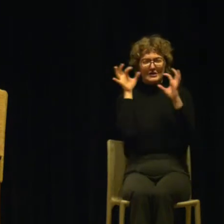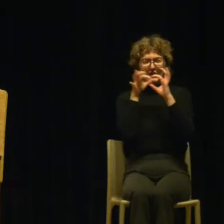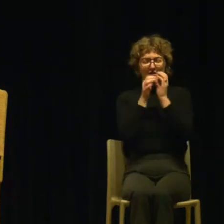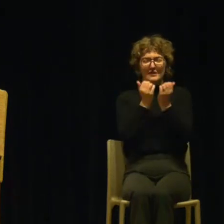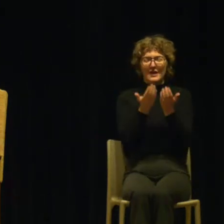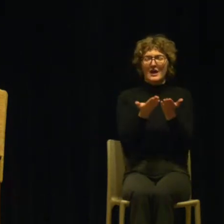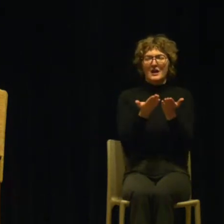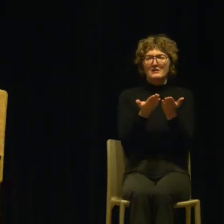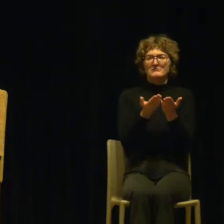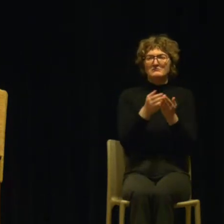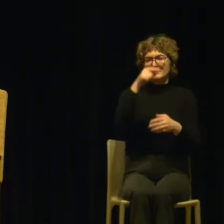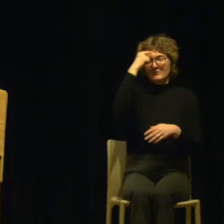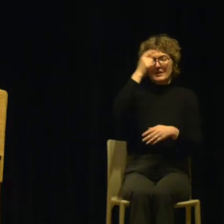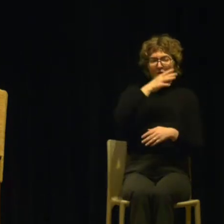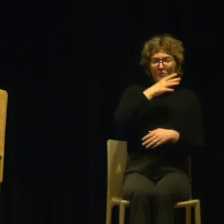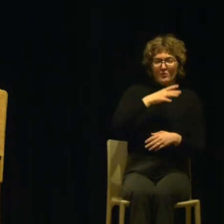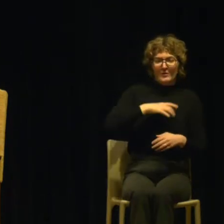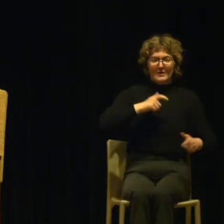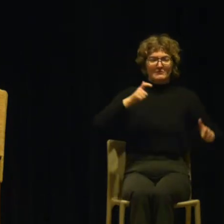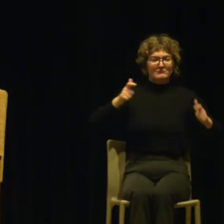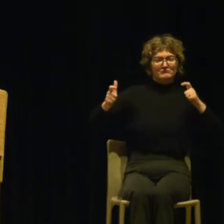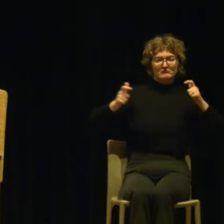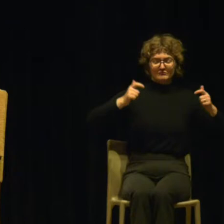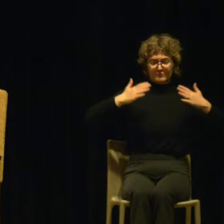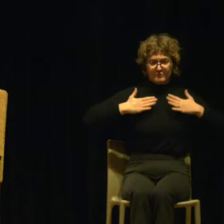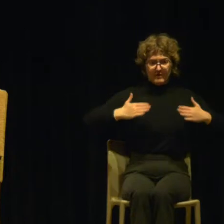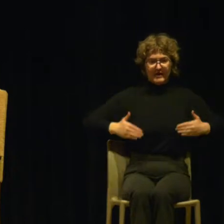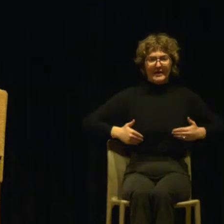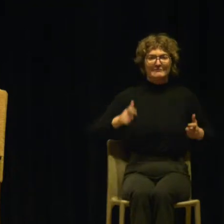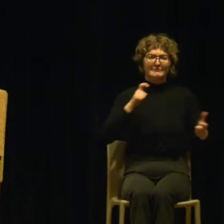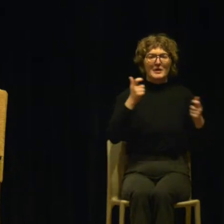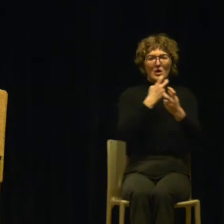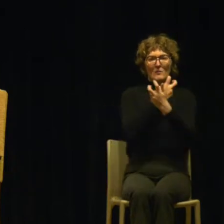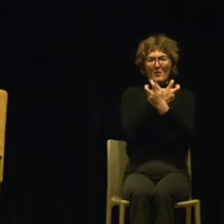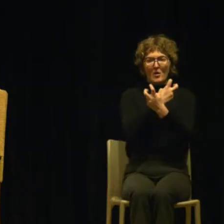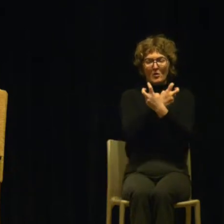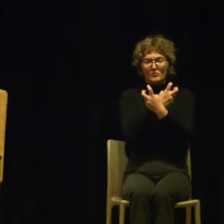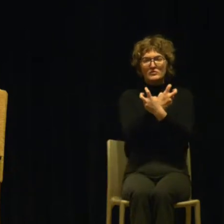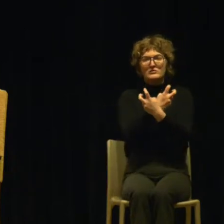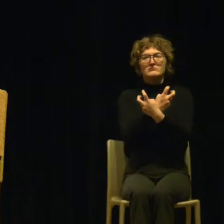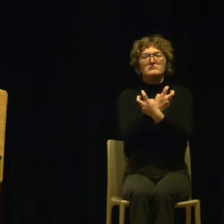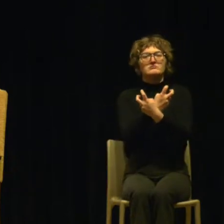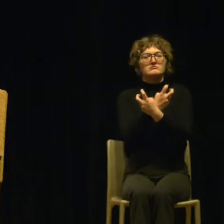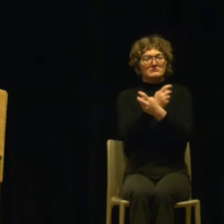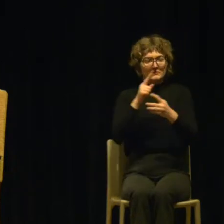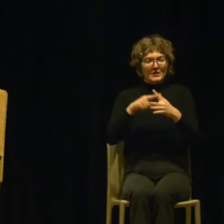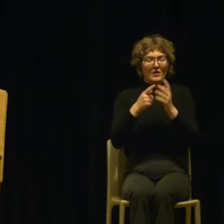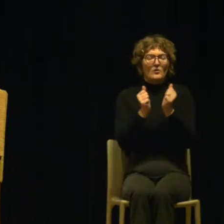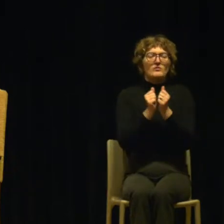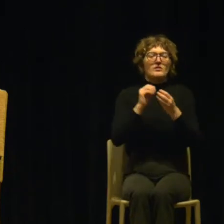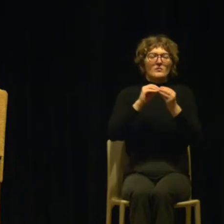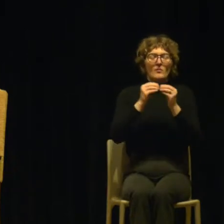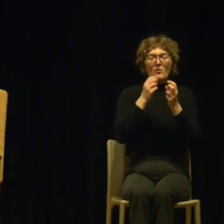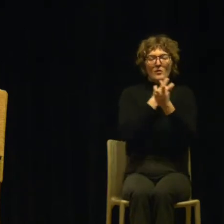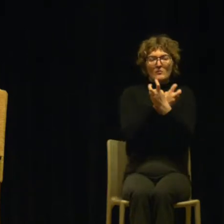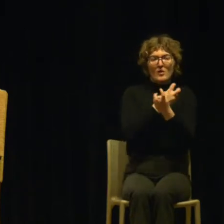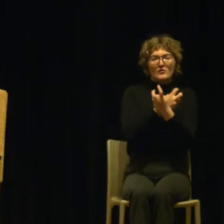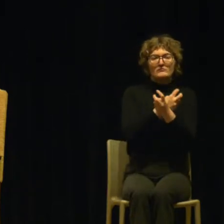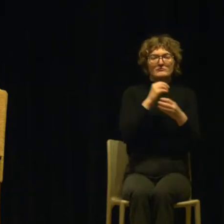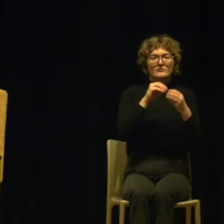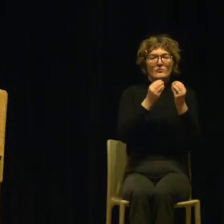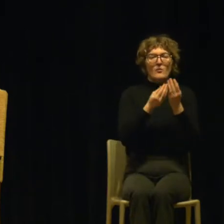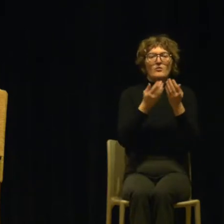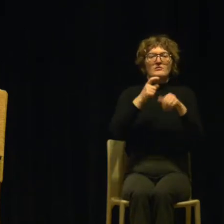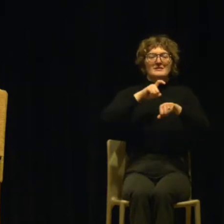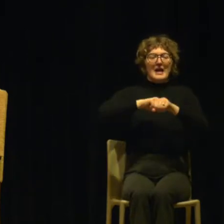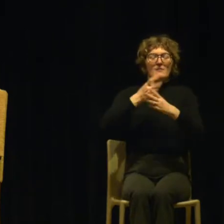well, Black women are generally bigger and they have bigger bones. So if you start out with more bones, it's going to take you longer to lose it once you get